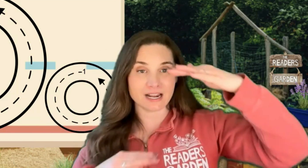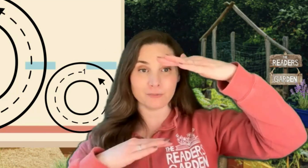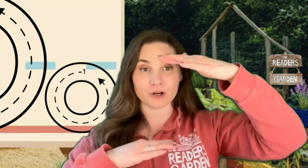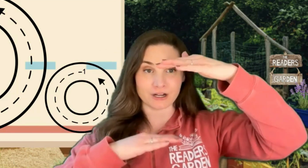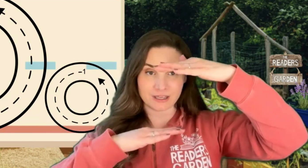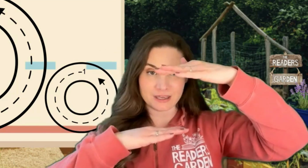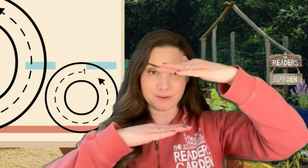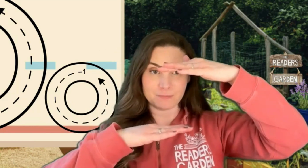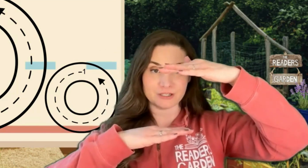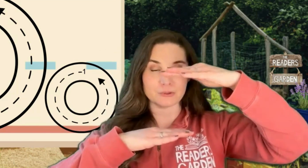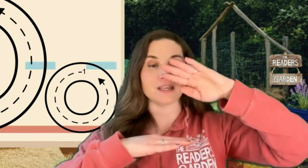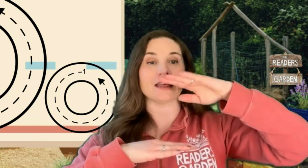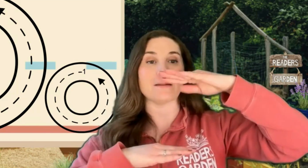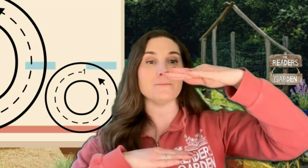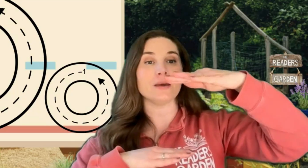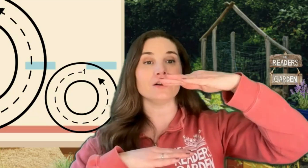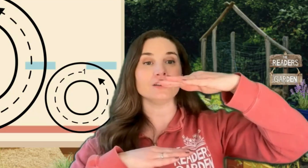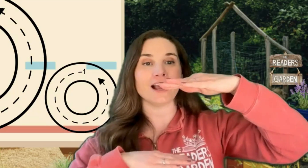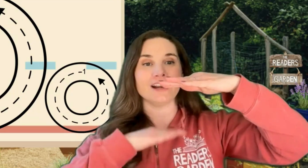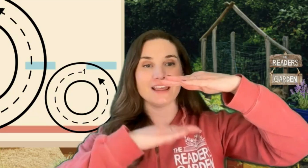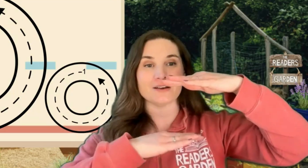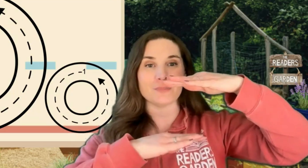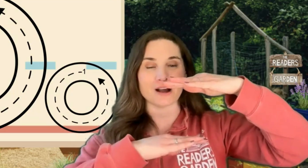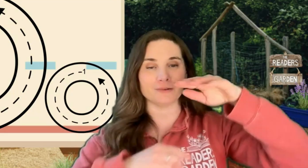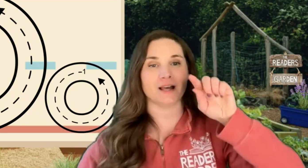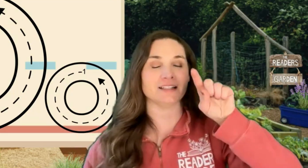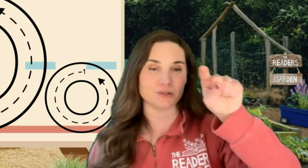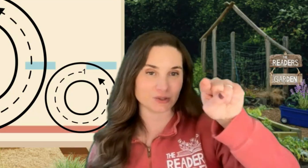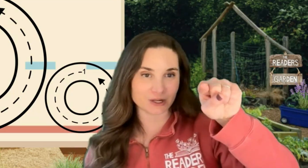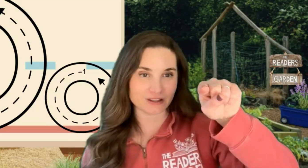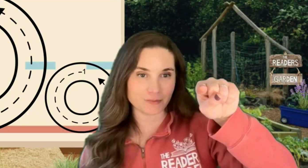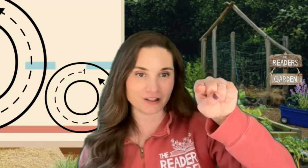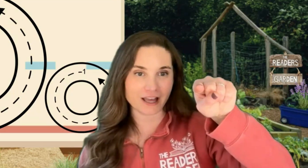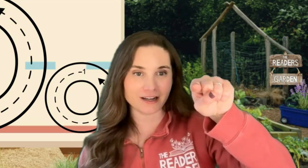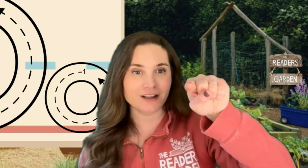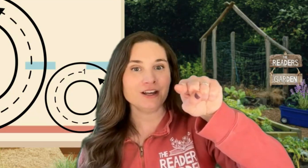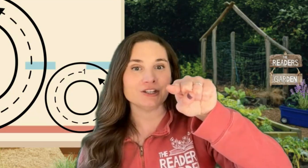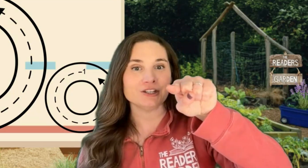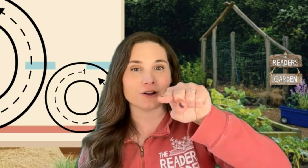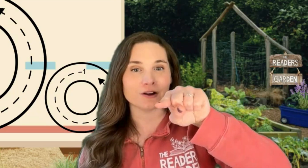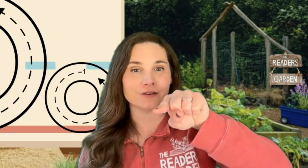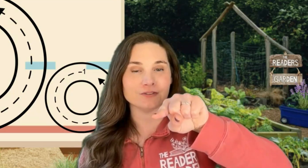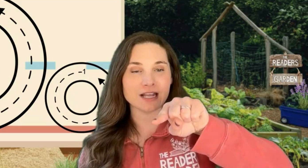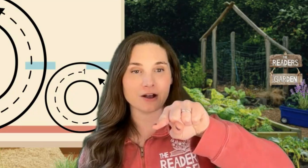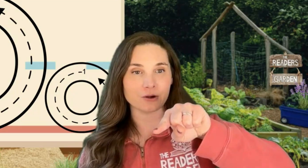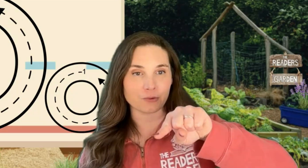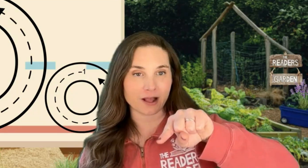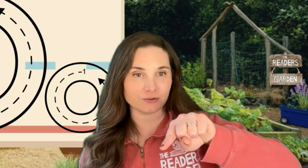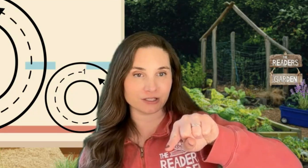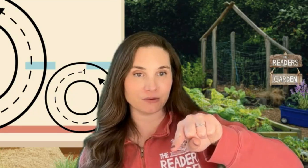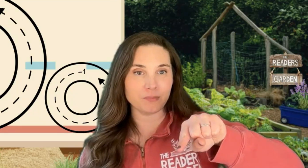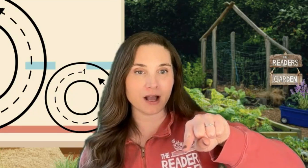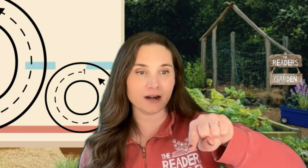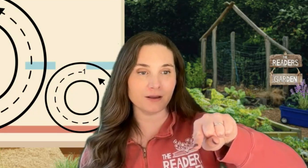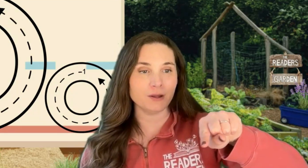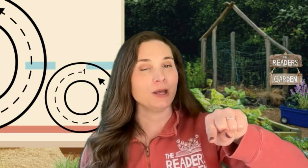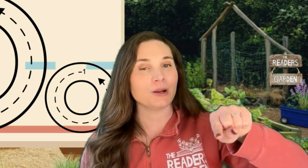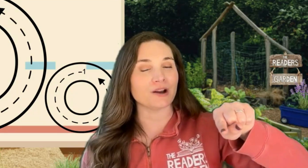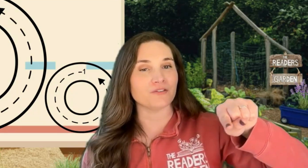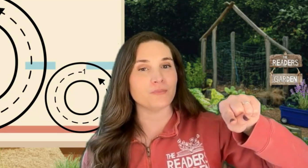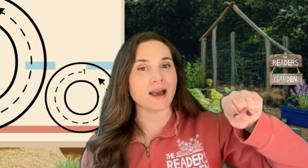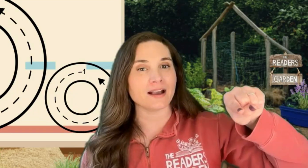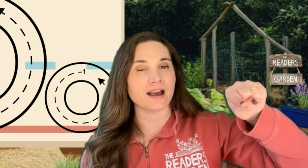except this time we're going to keep it between that middle line and the bottom line. So start at the middle line, do a curve down around to the